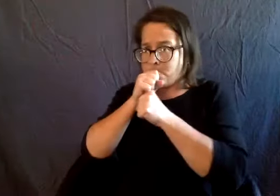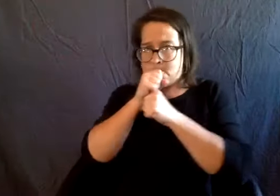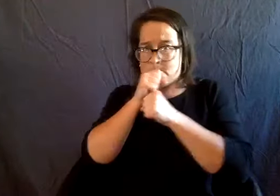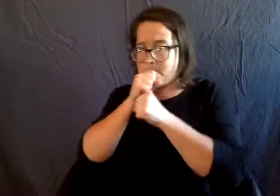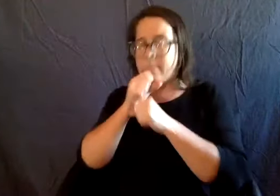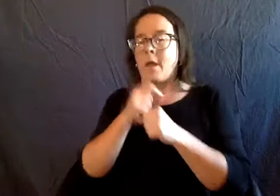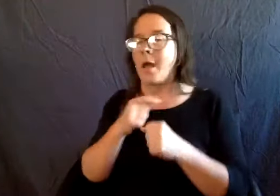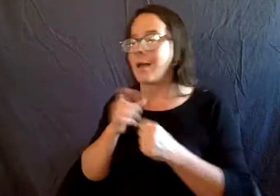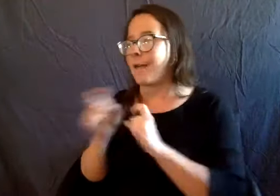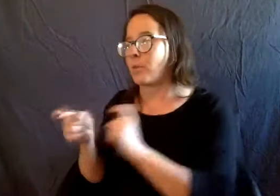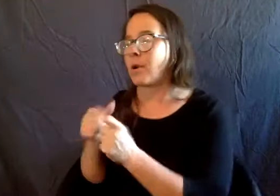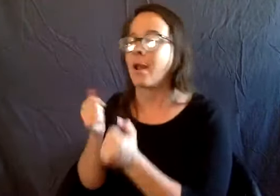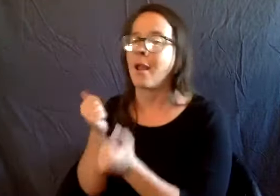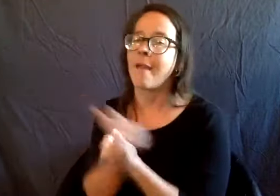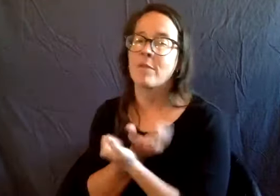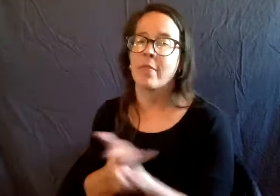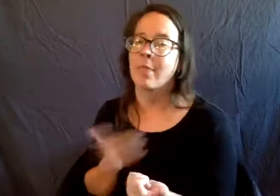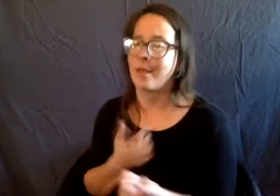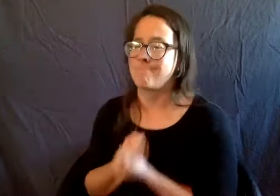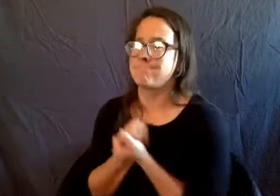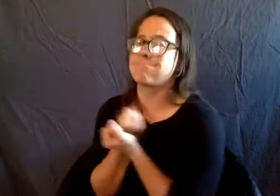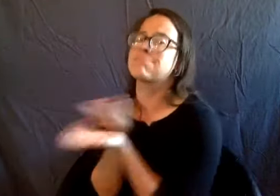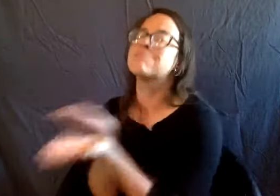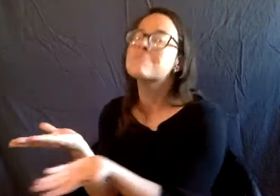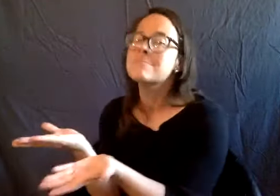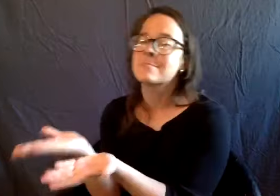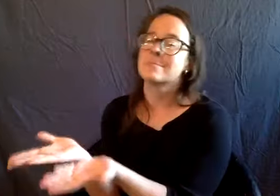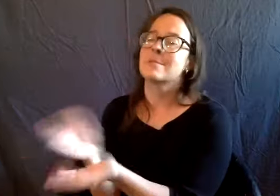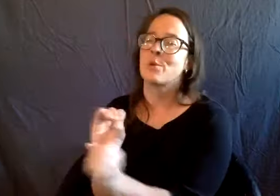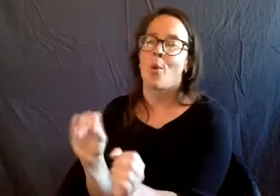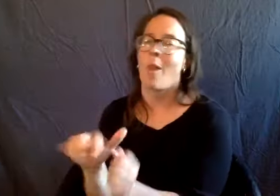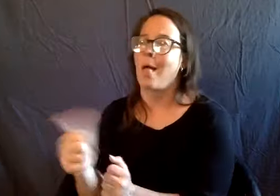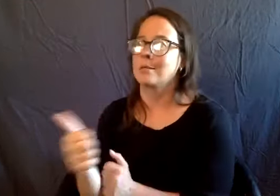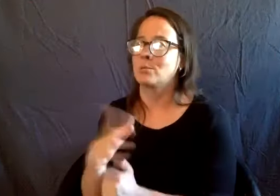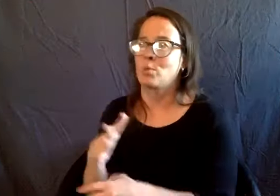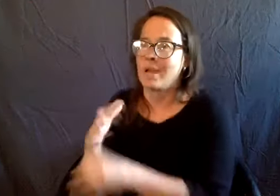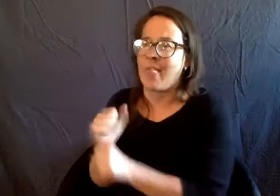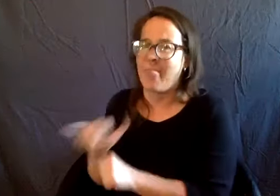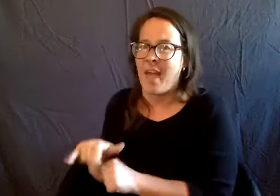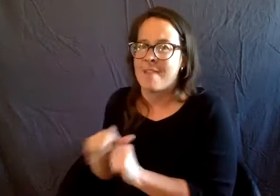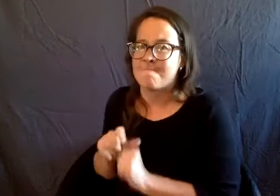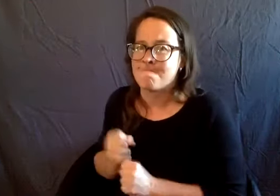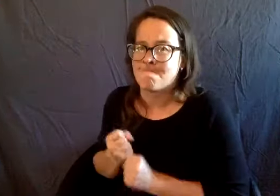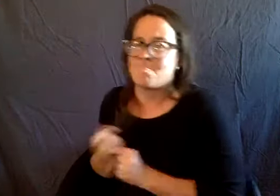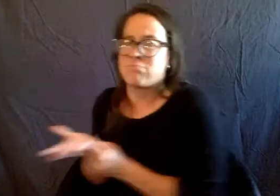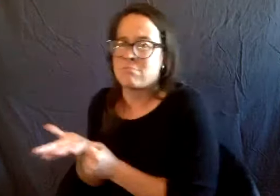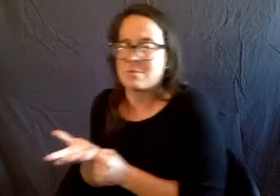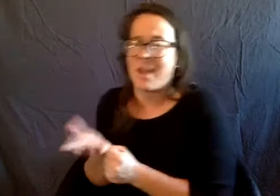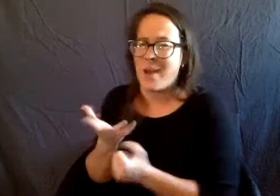her everything there was for me to know, for her to know. Nobody else was going to get that. No one. So I